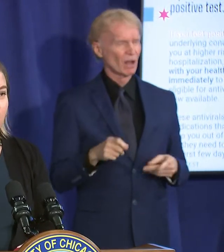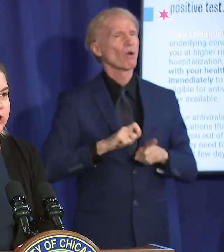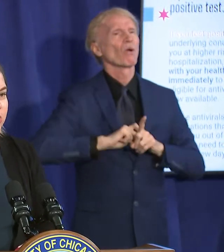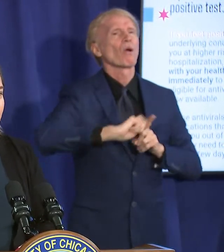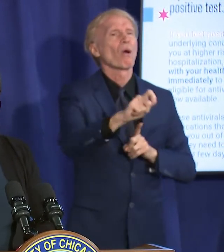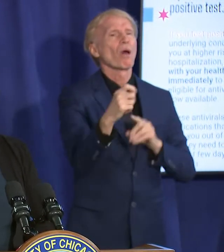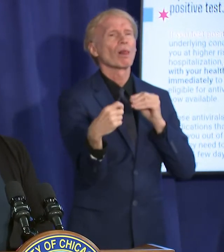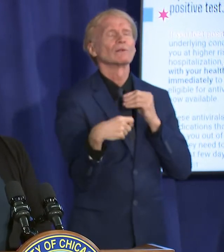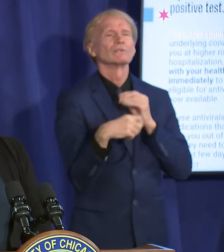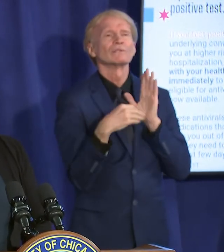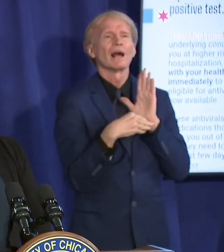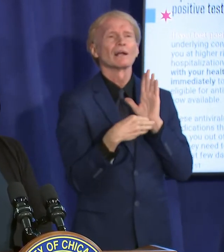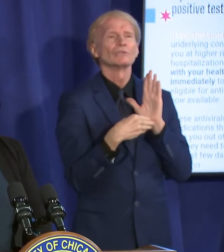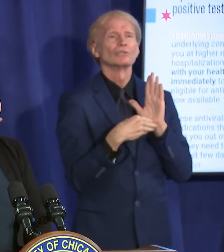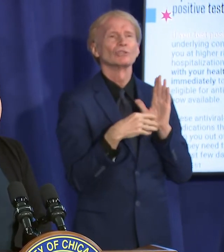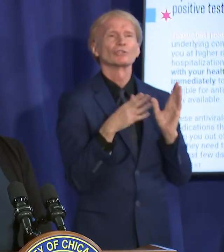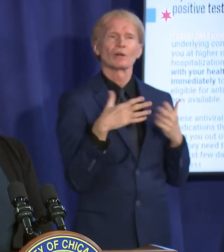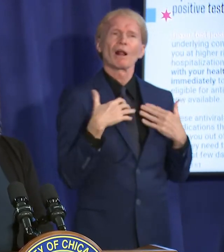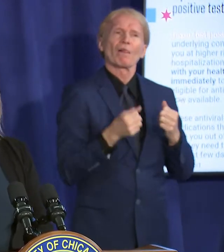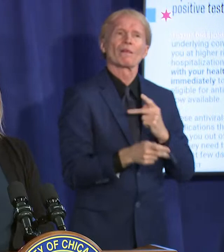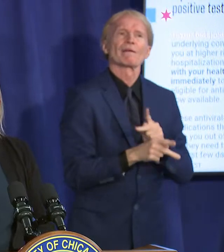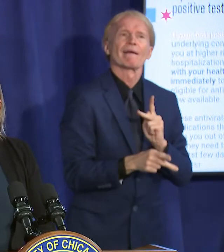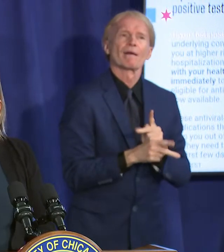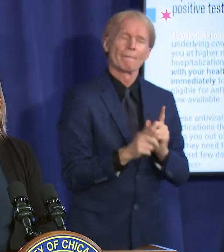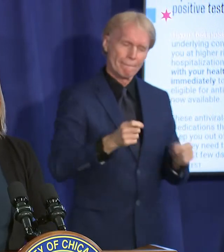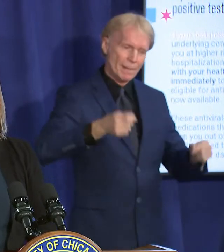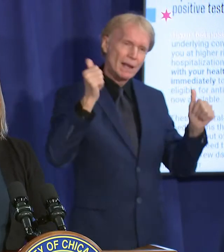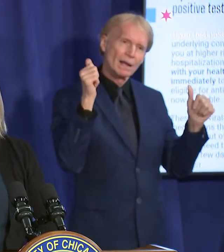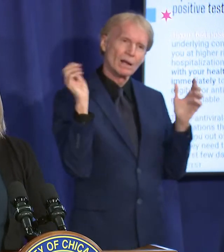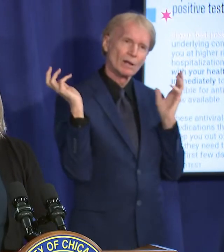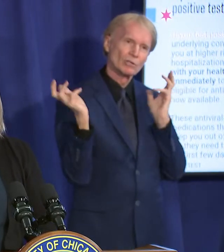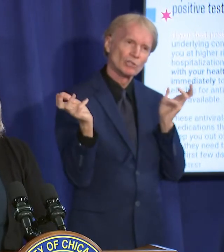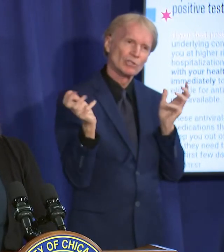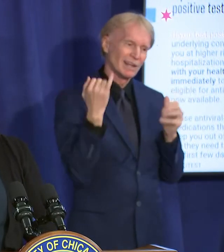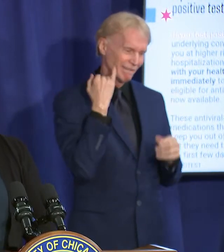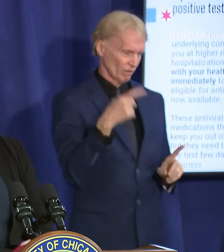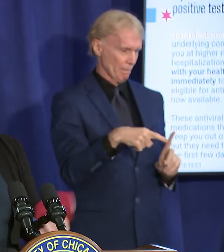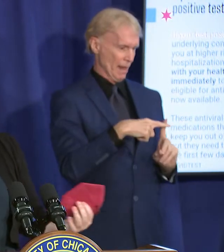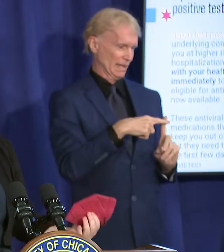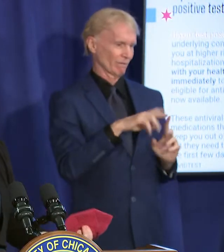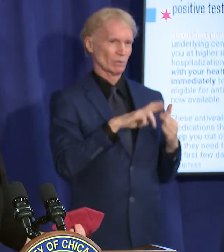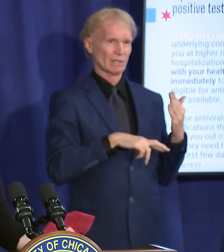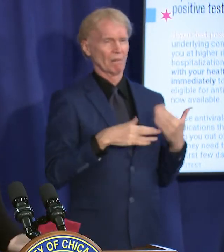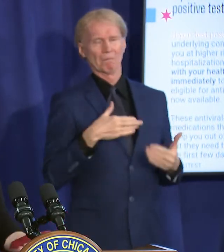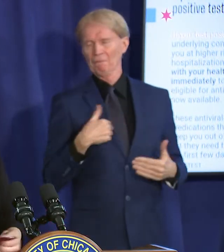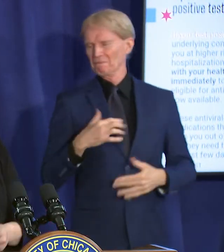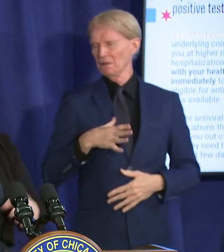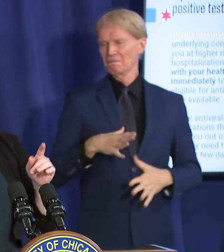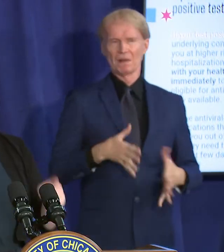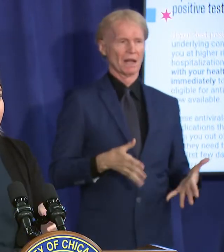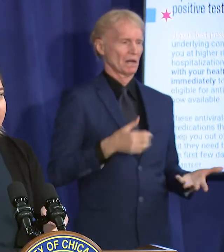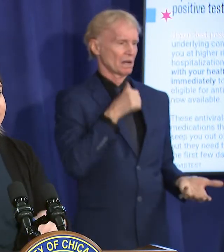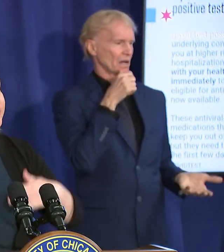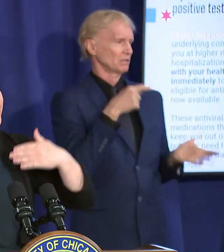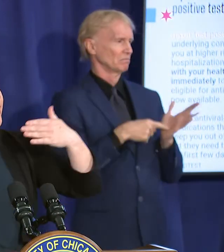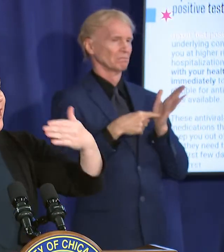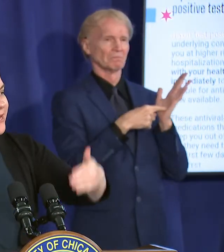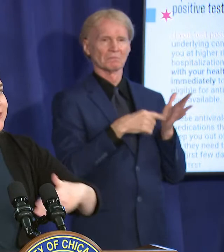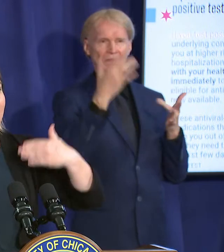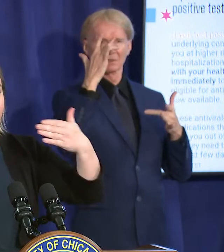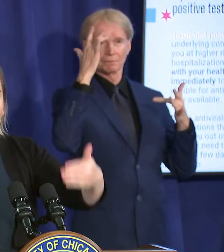doctor. Talk to your healthcare provider. We want you to call right away when the test is positive, even if you're feeling okay,